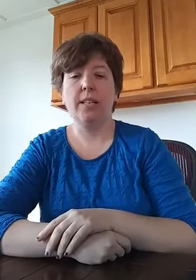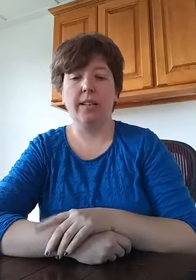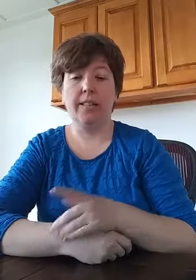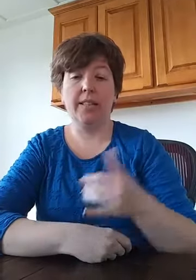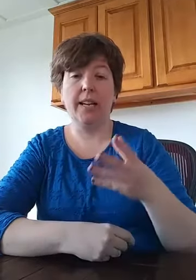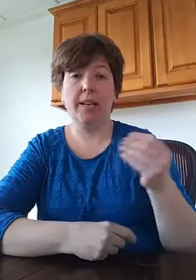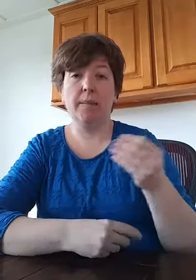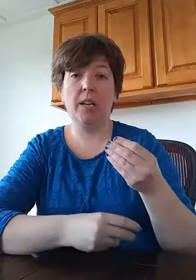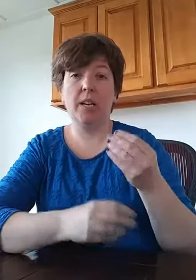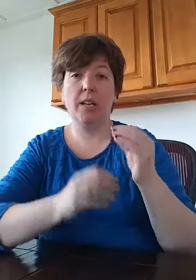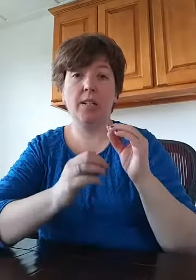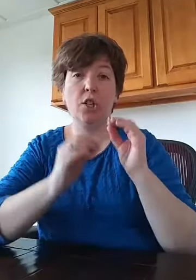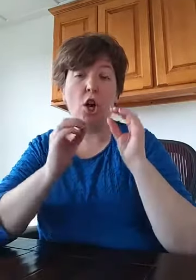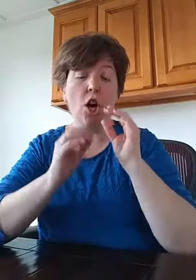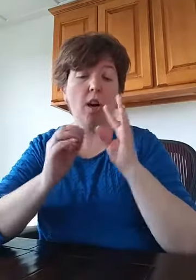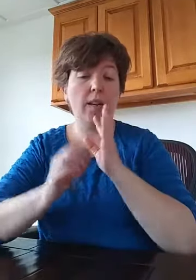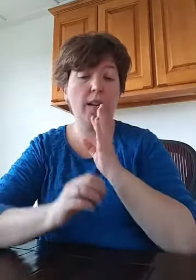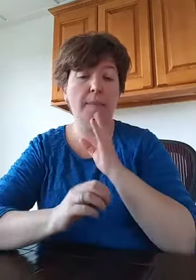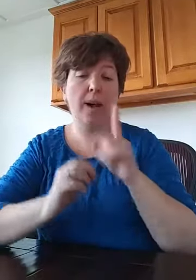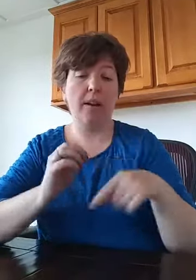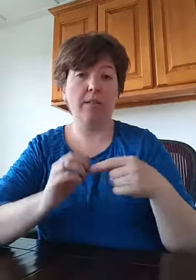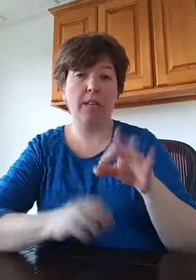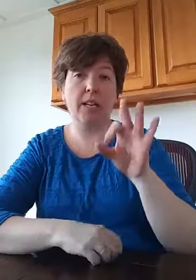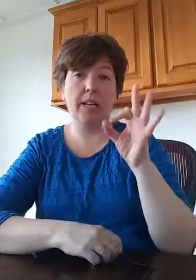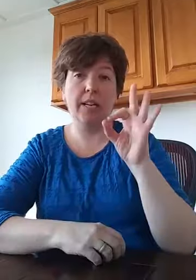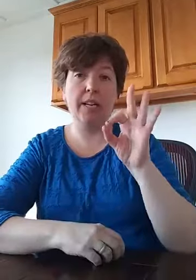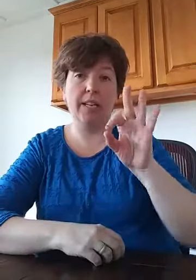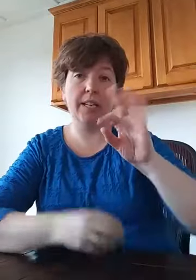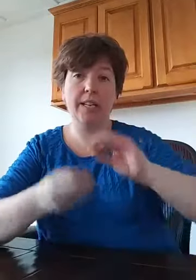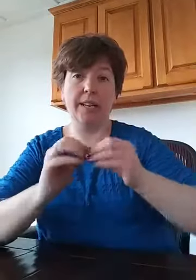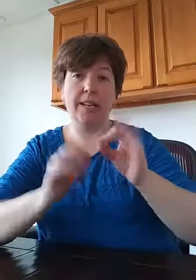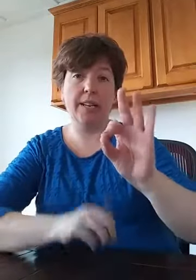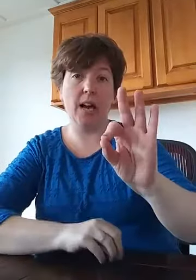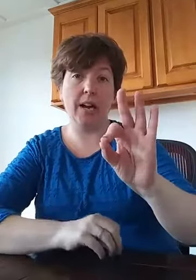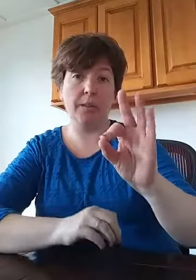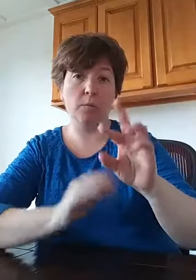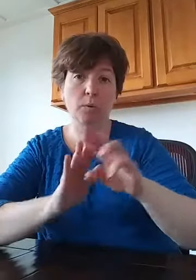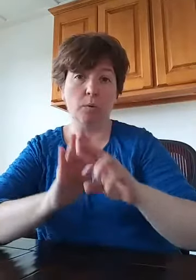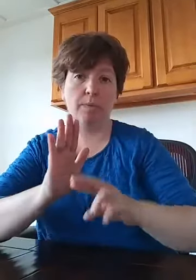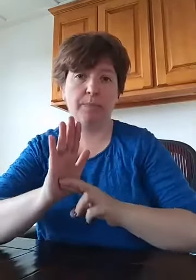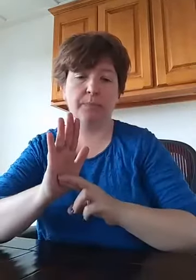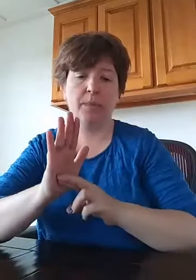right, and I'm going to talk about a 9 rule.